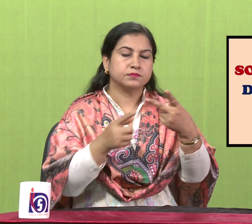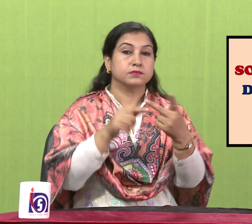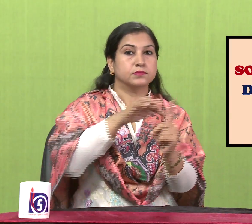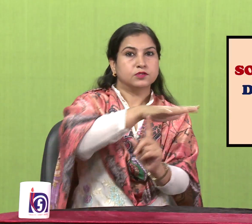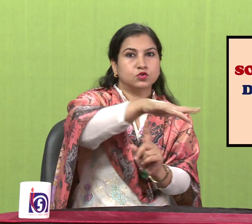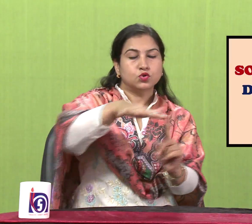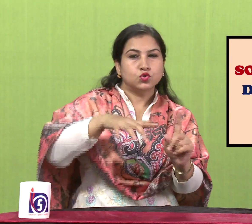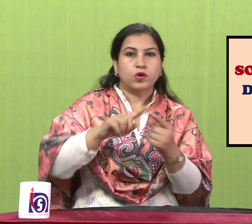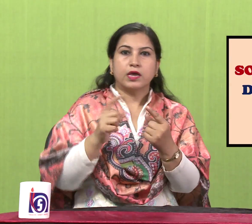socio-economic development.